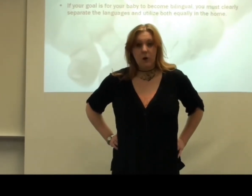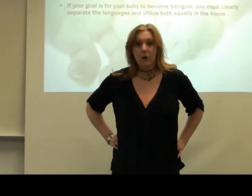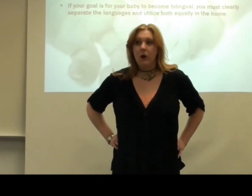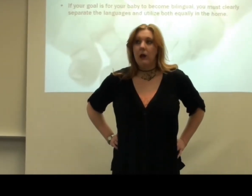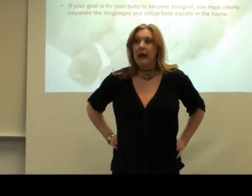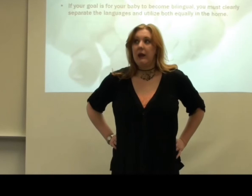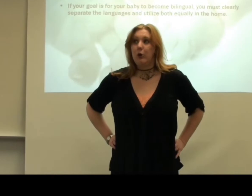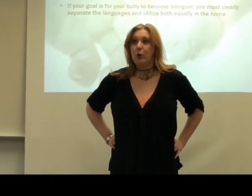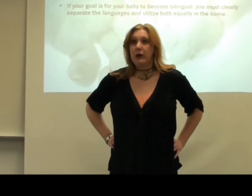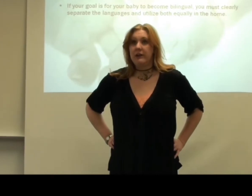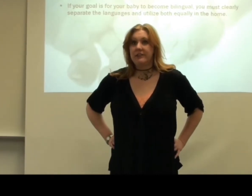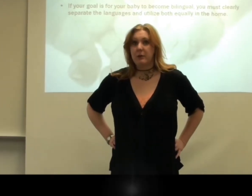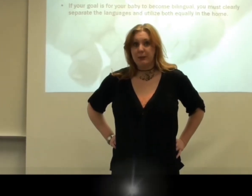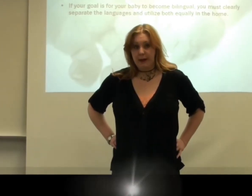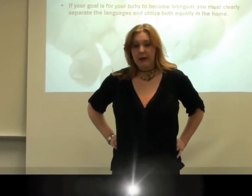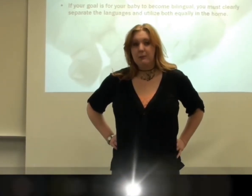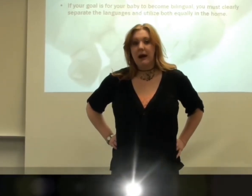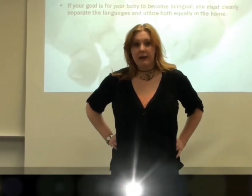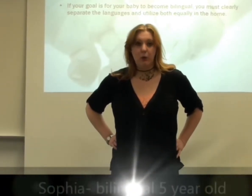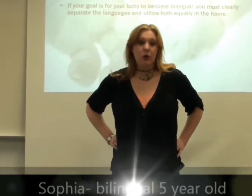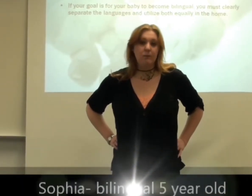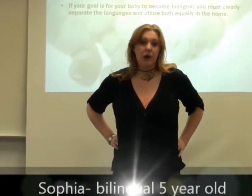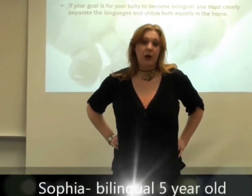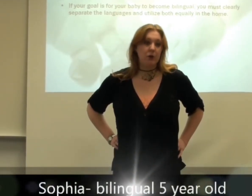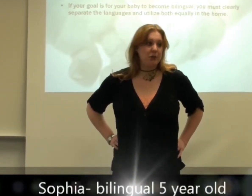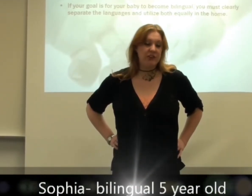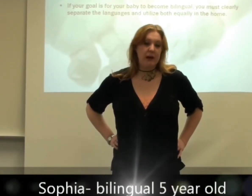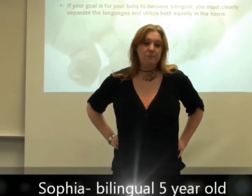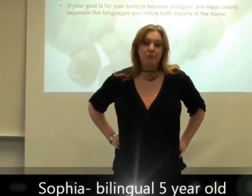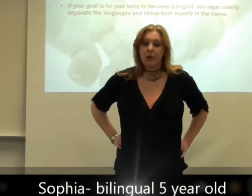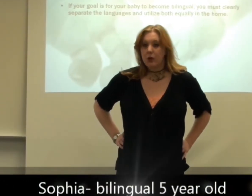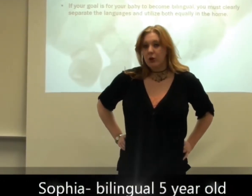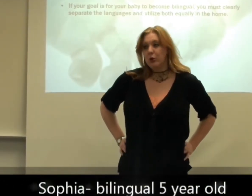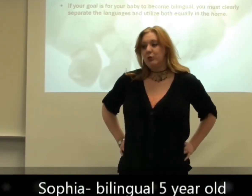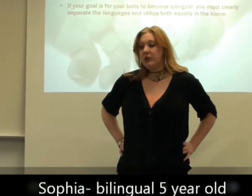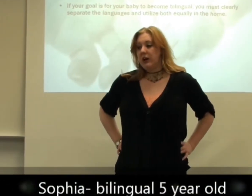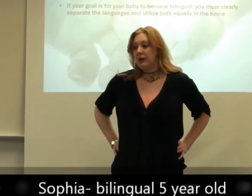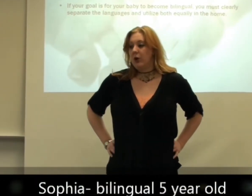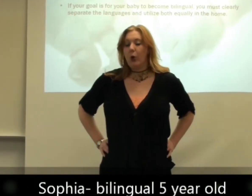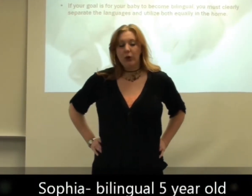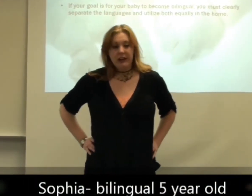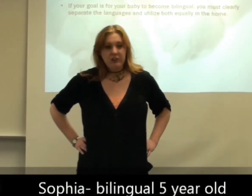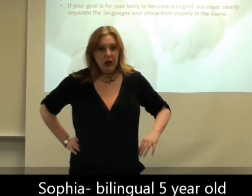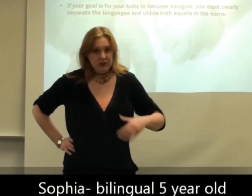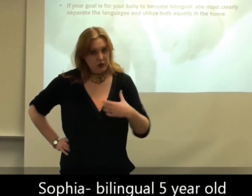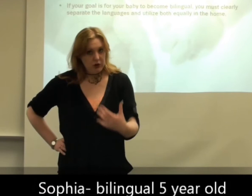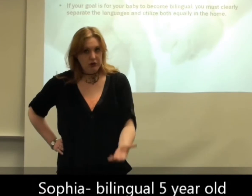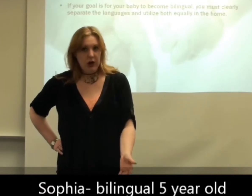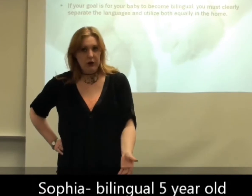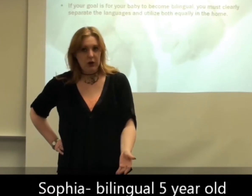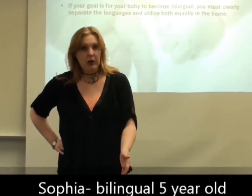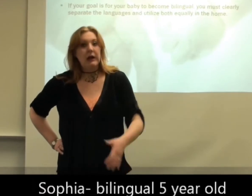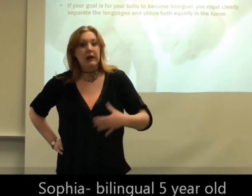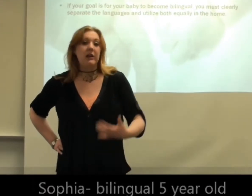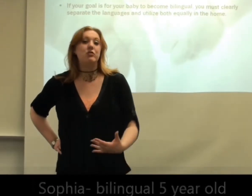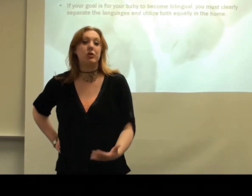girl who is completely bilingual, 100%. Uta only talks to her daughter in